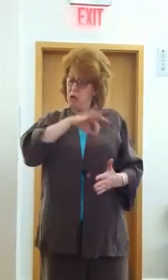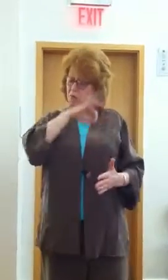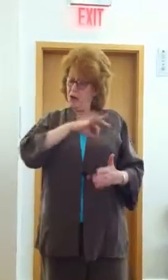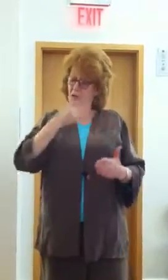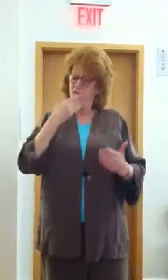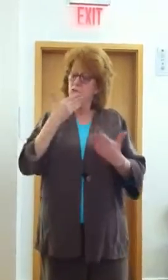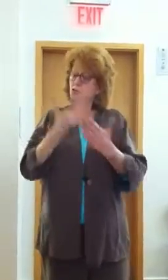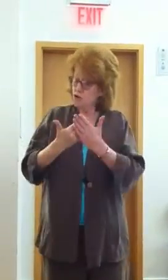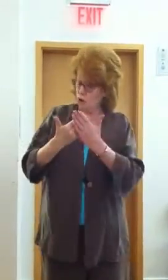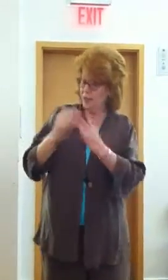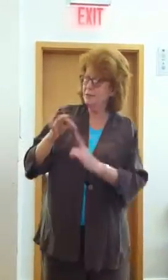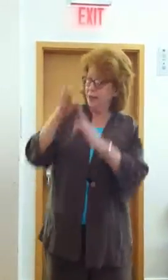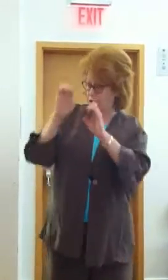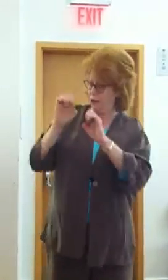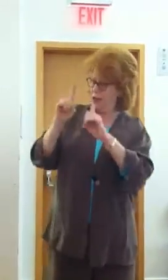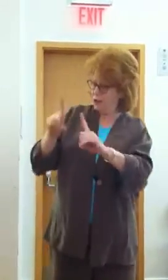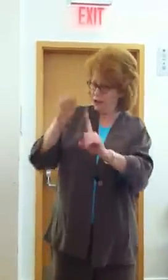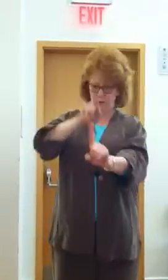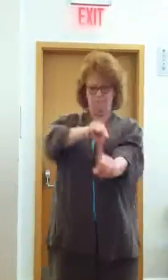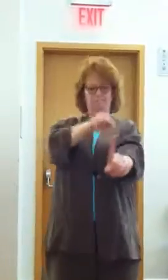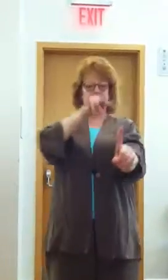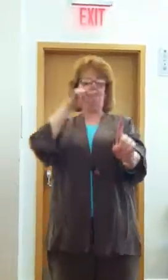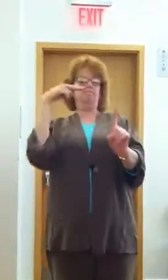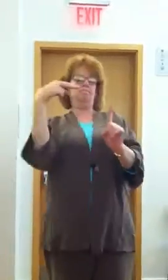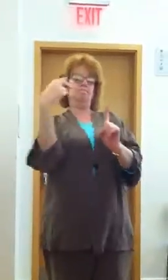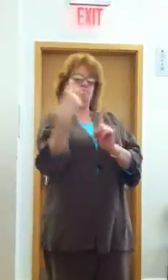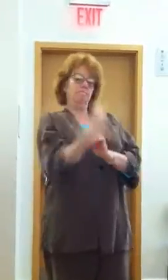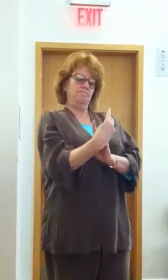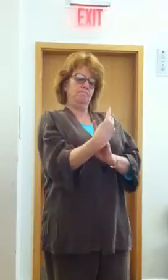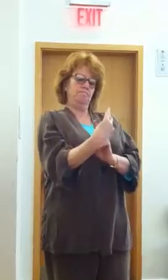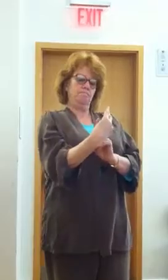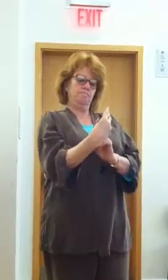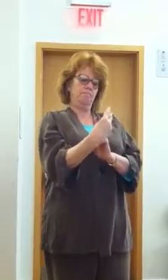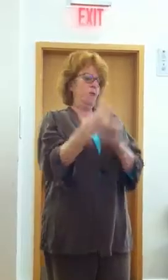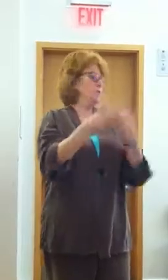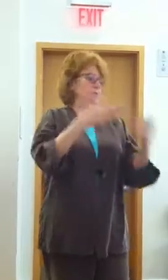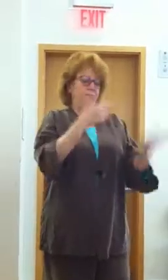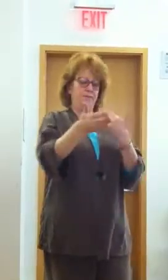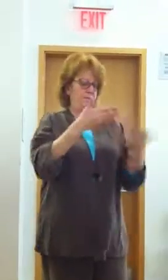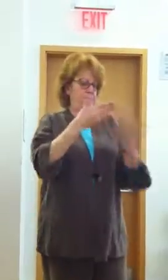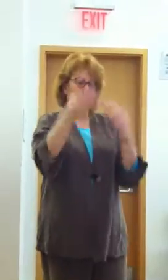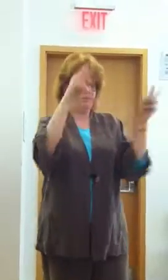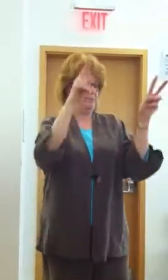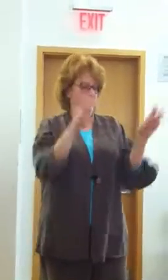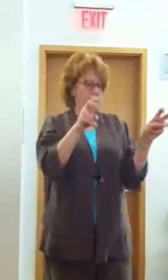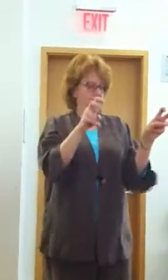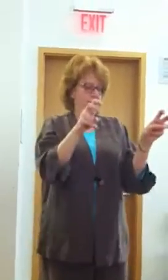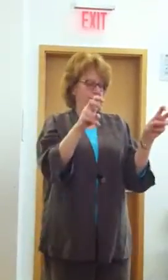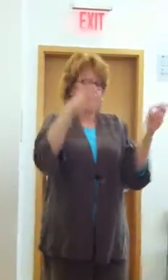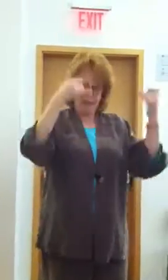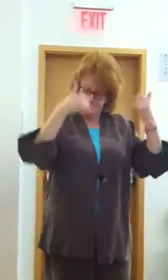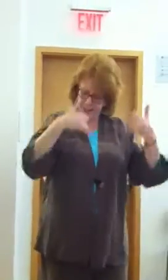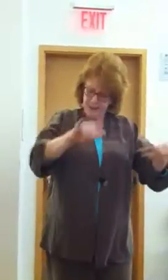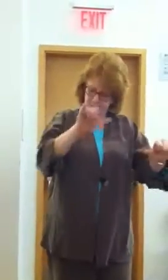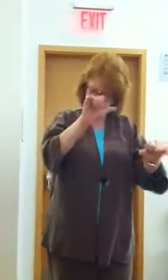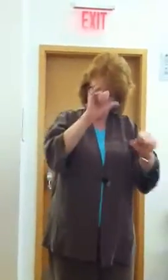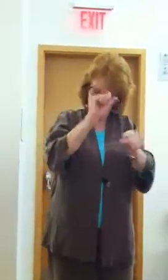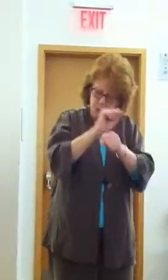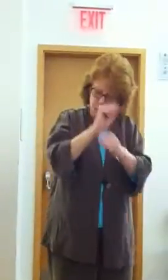of special education perspective. Whatever we call it, it still deals with our effort to enable